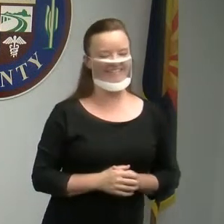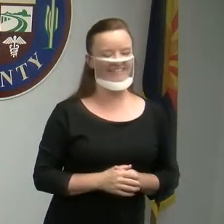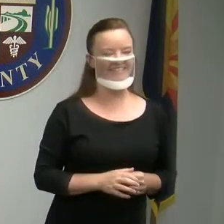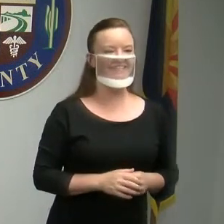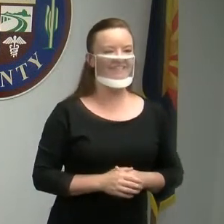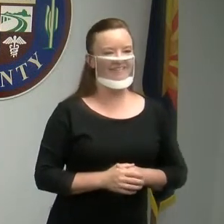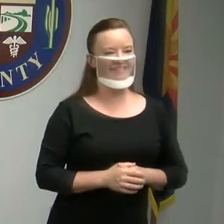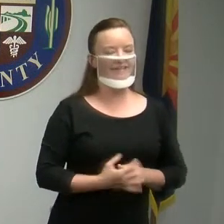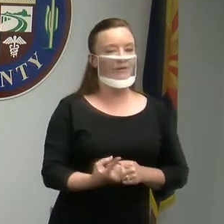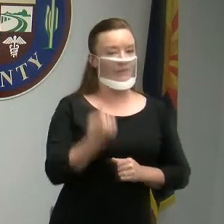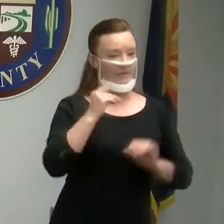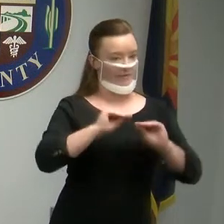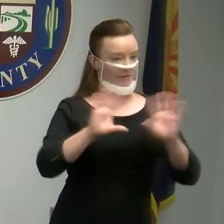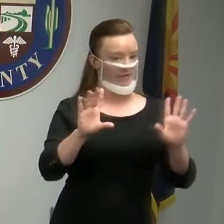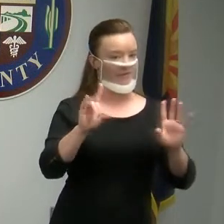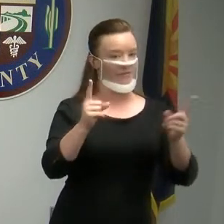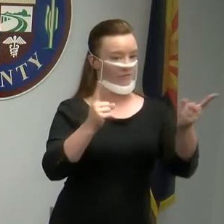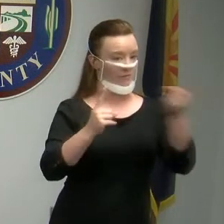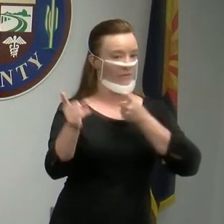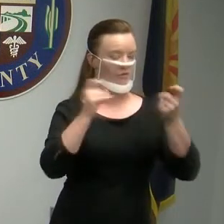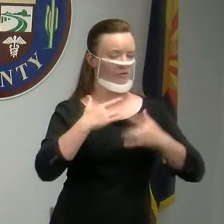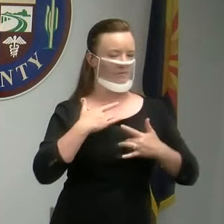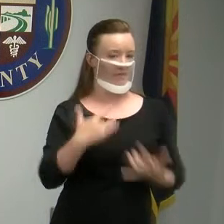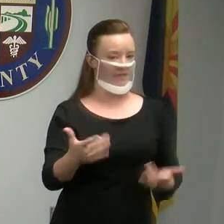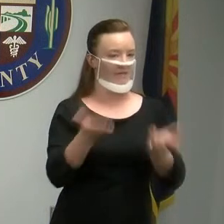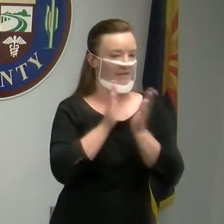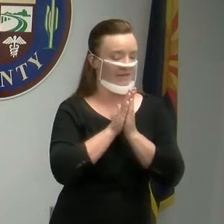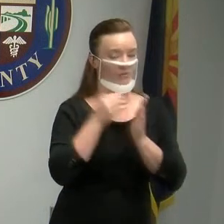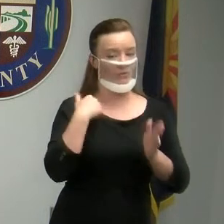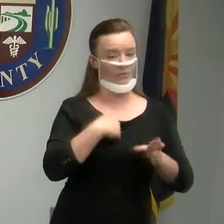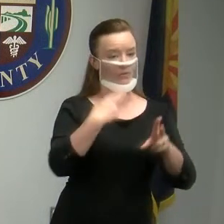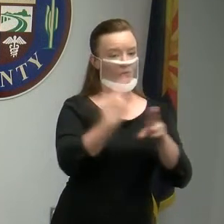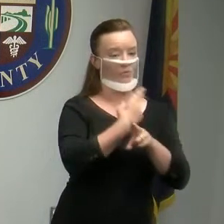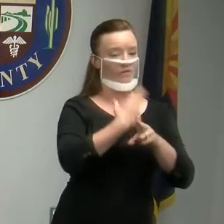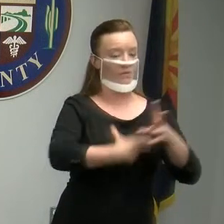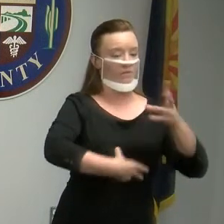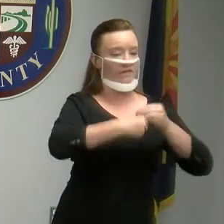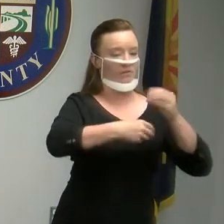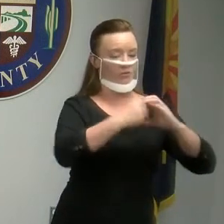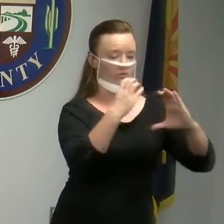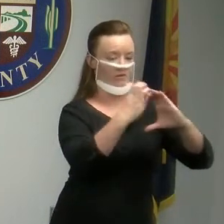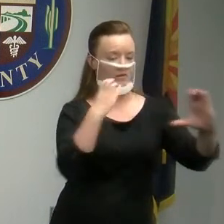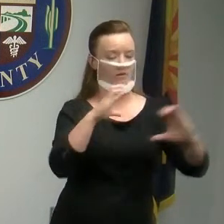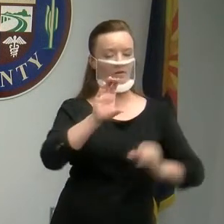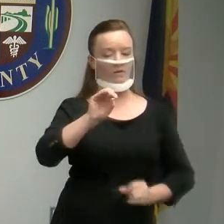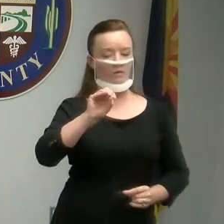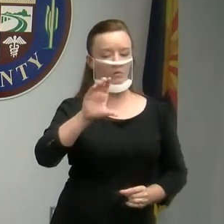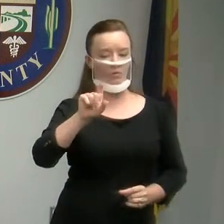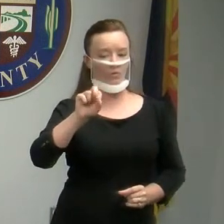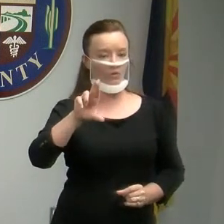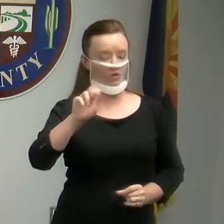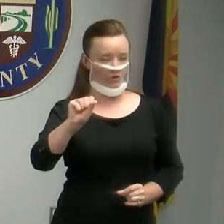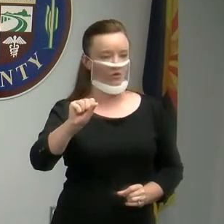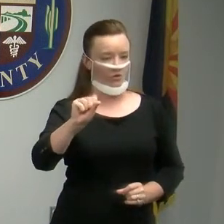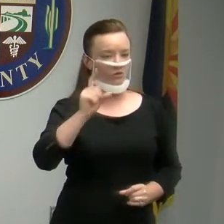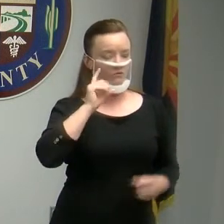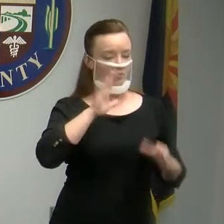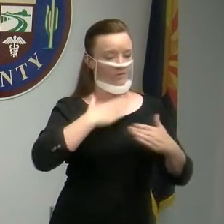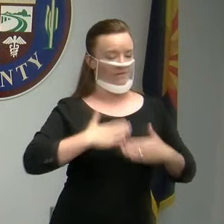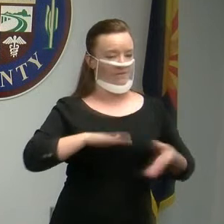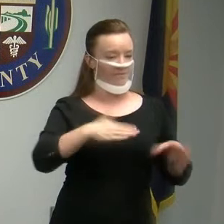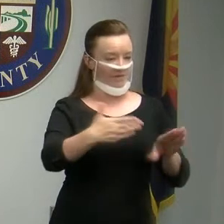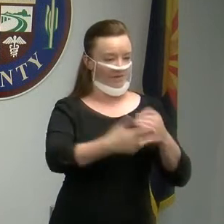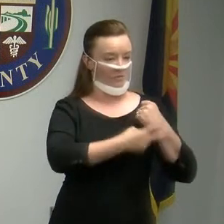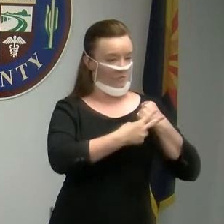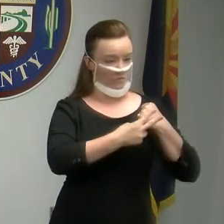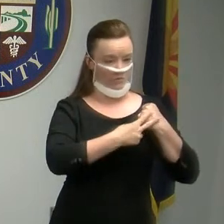those, one of the obvious questions, are we using the coolers, the extra coolers that we have ordered? No, we have not had to use those yet.